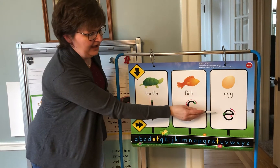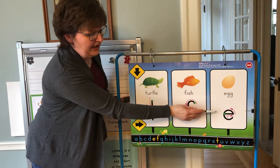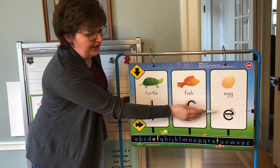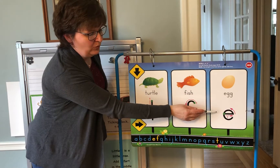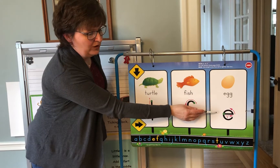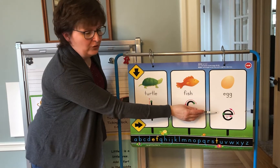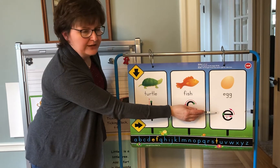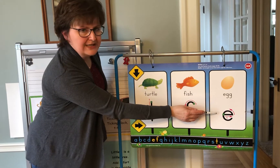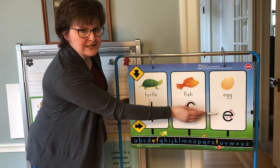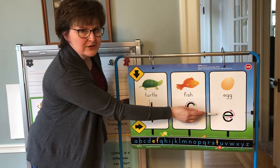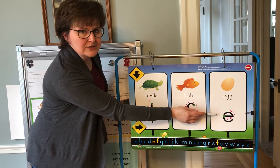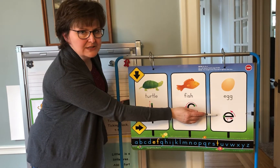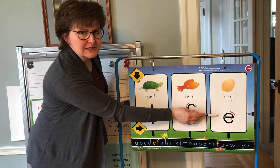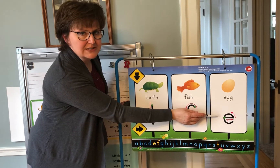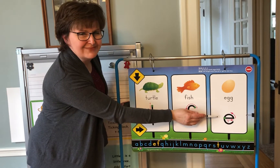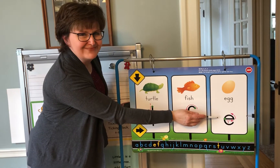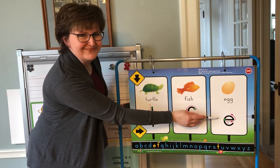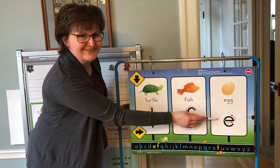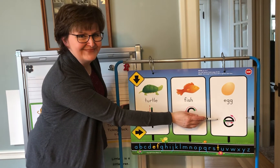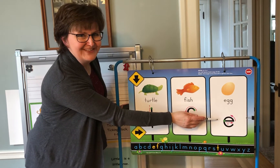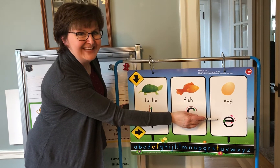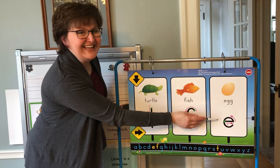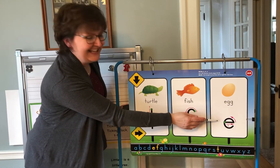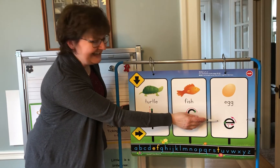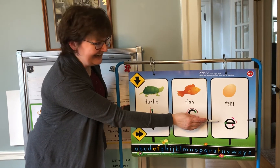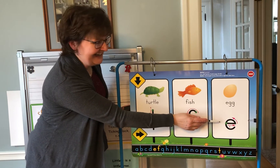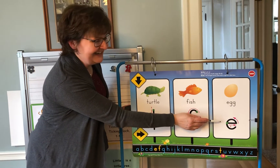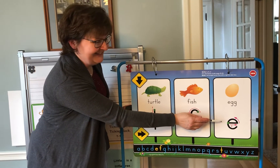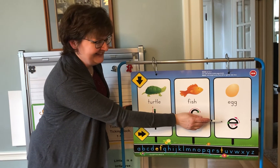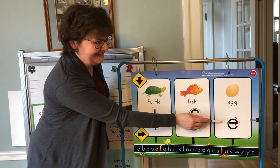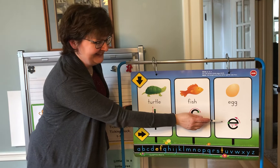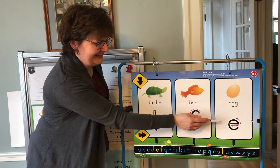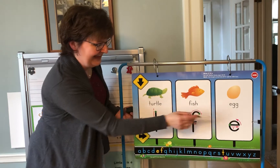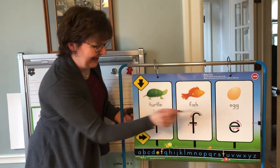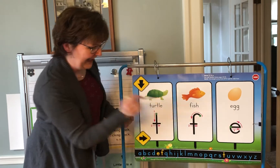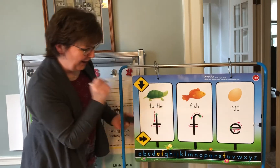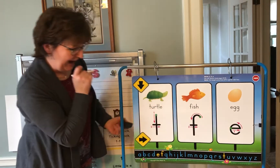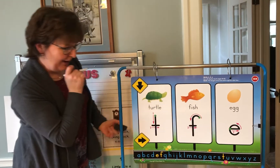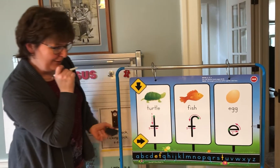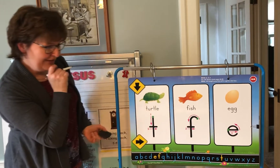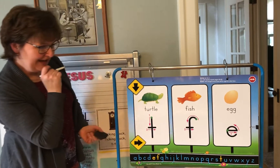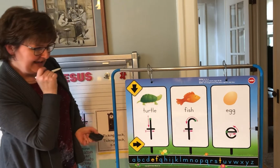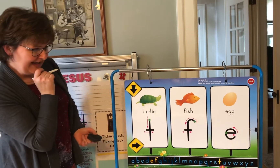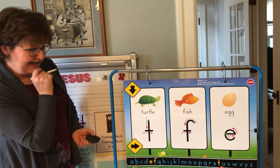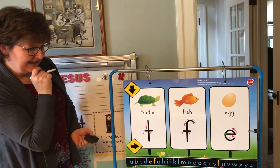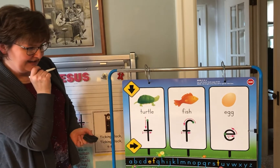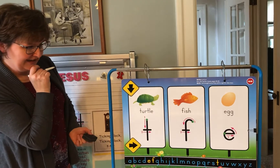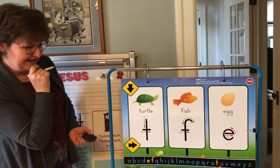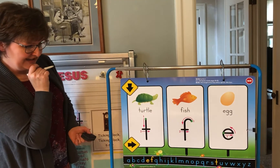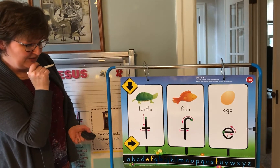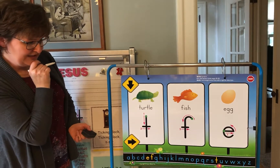And what lowercase letter is this? E. How are they alike? Can you